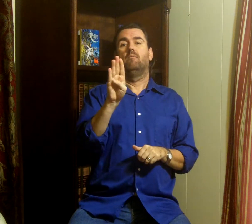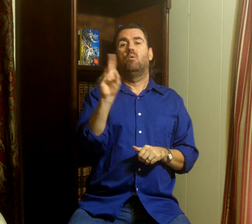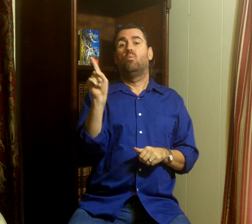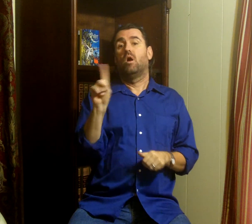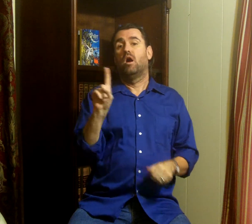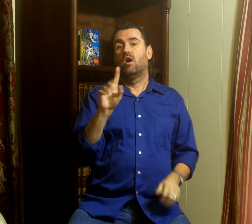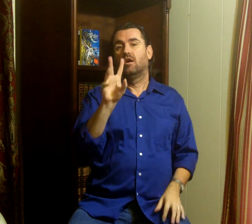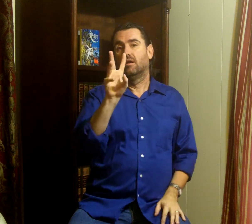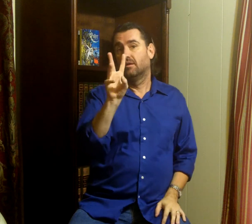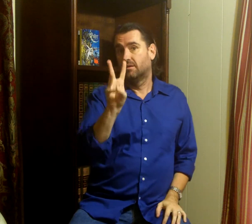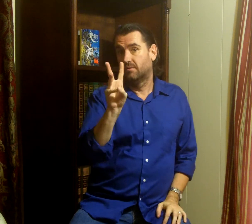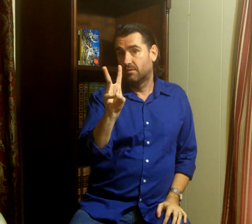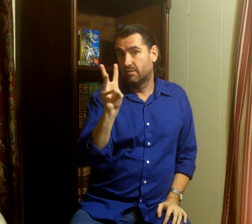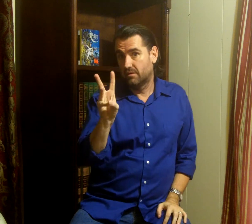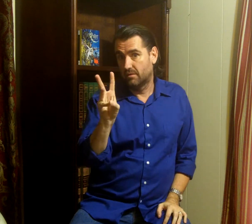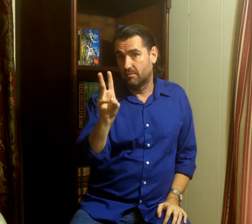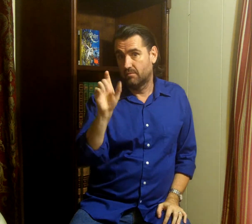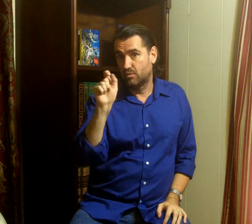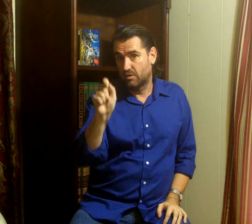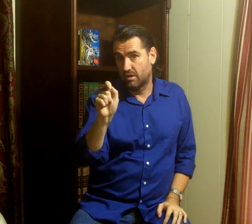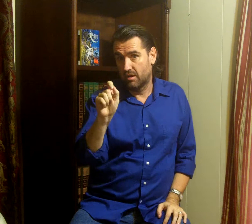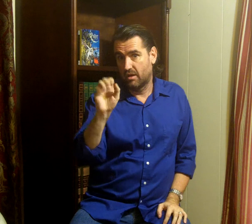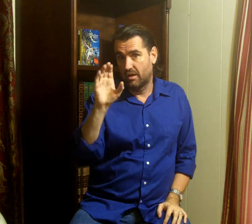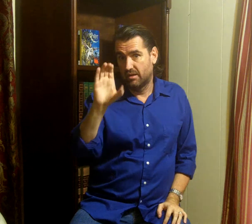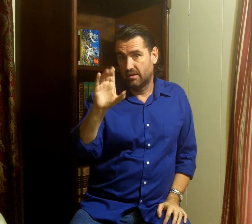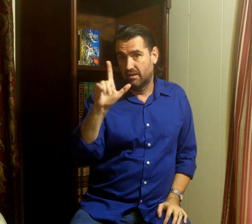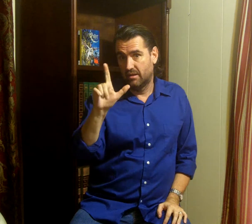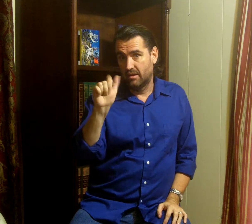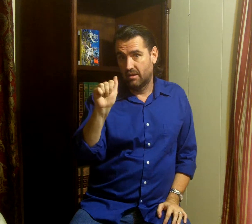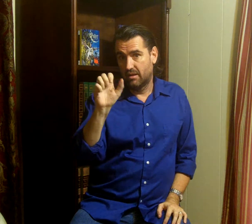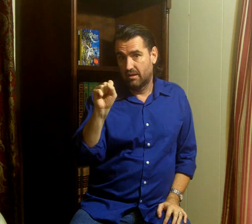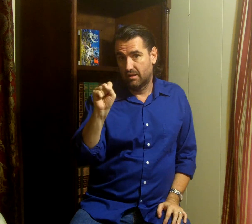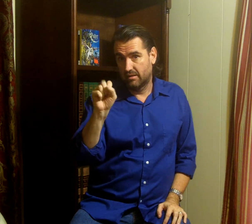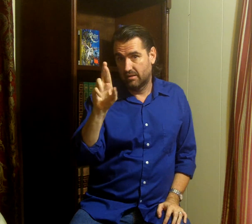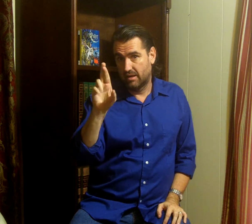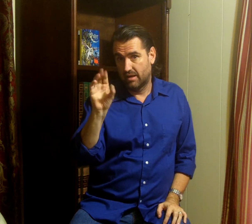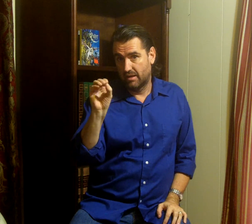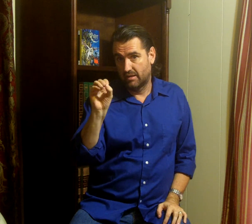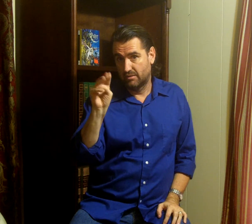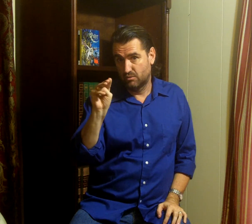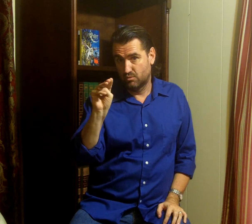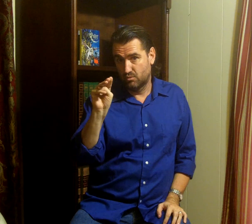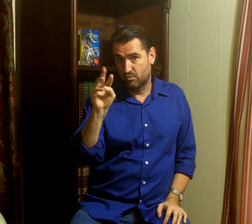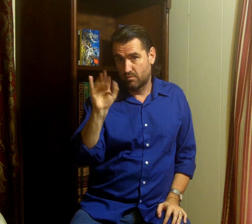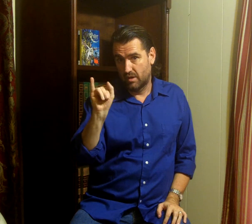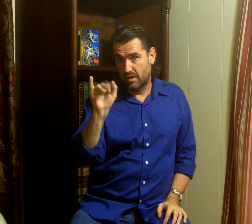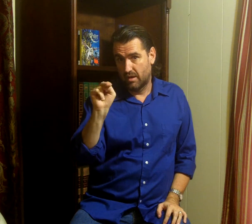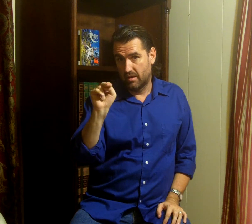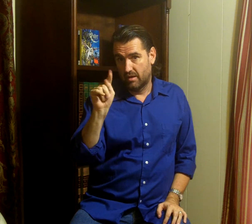www.classroominterpreting.org. Now, by the way, the ESSE is offered by the C